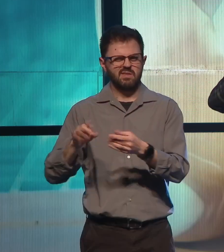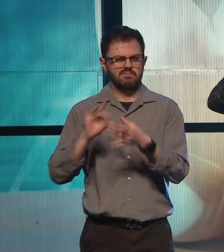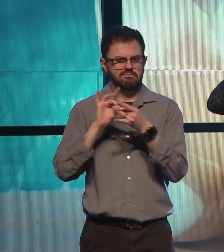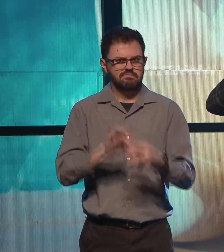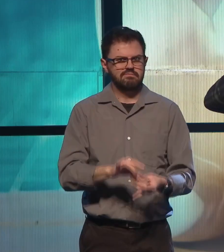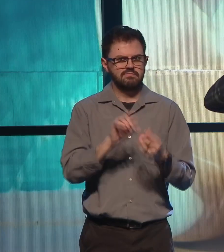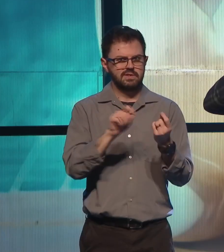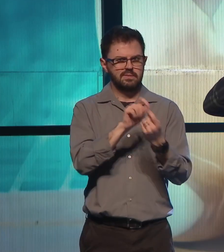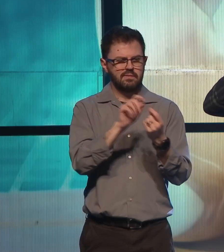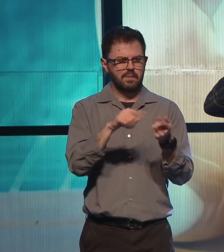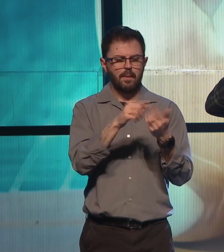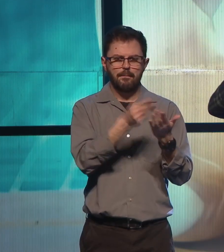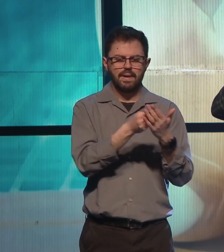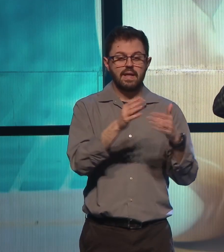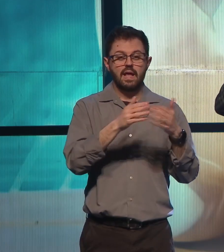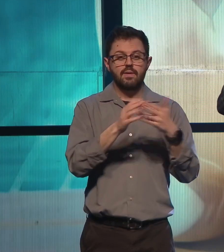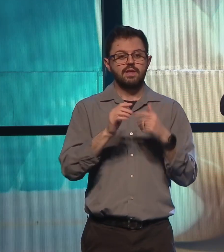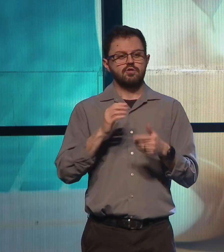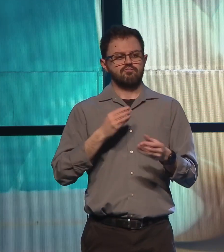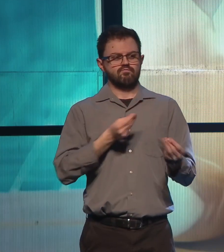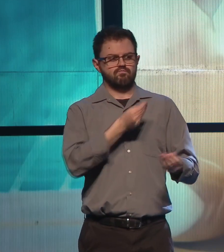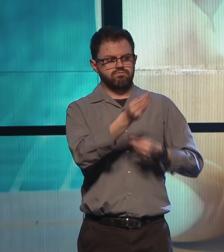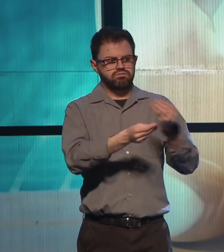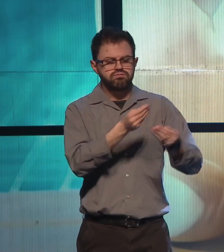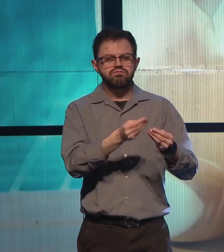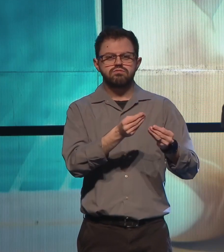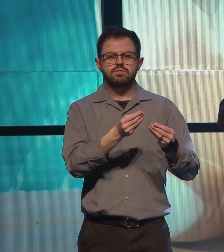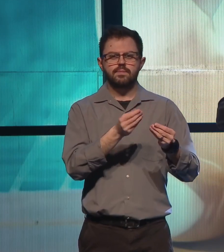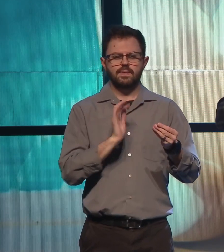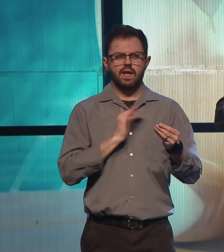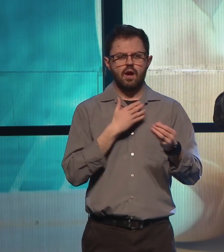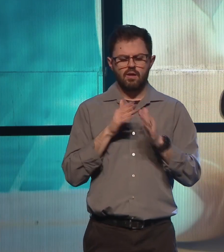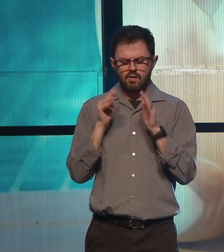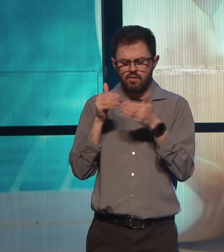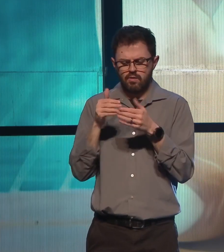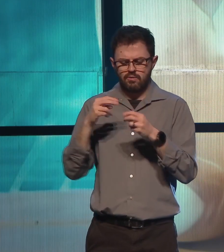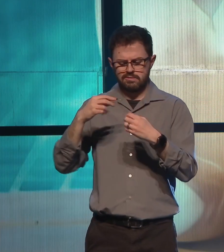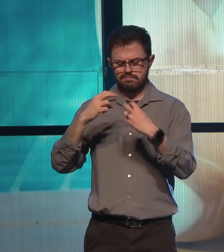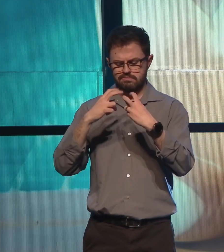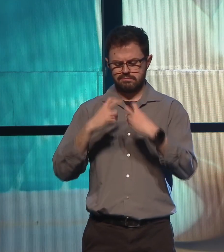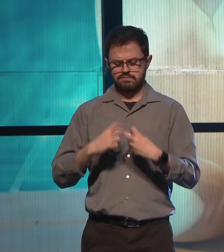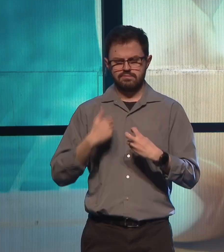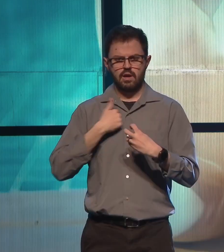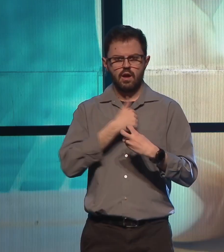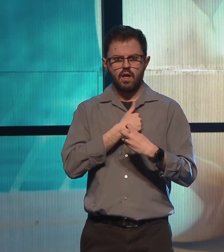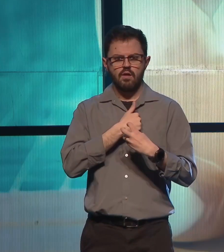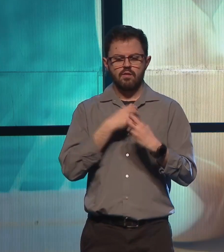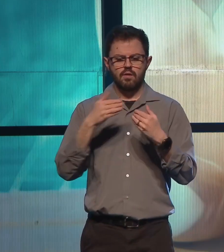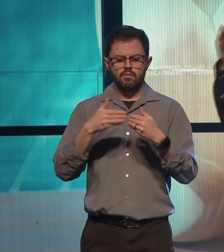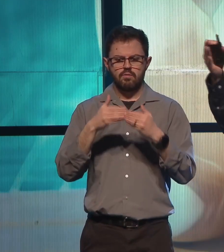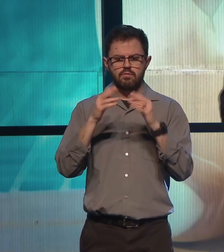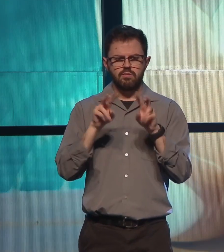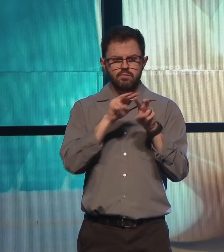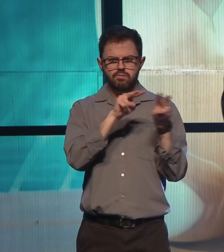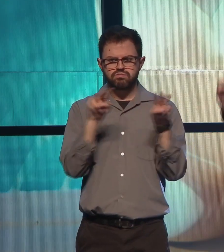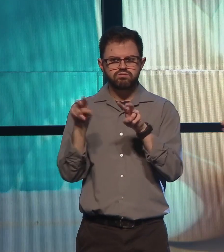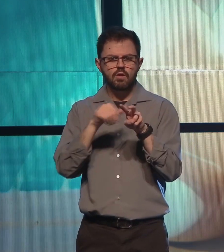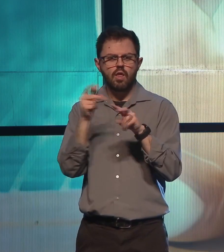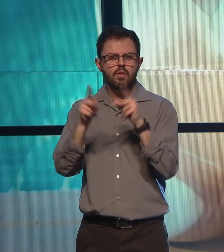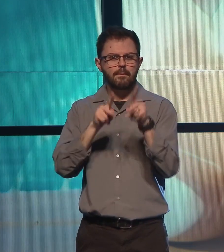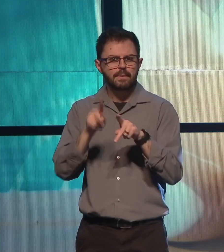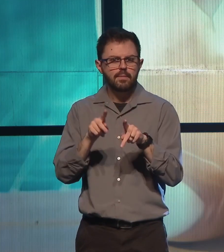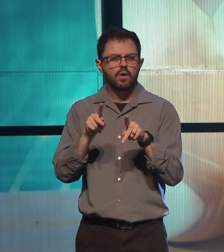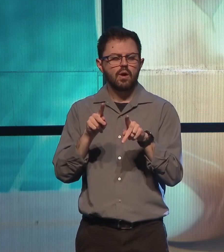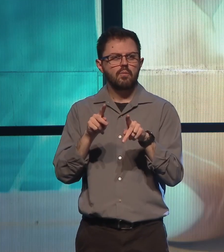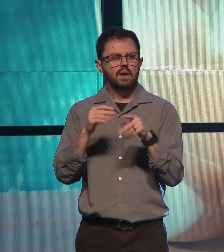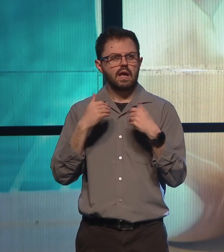generosity shifts that focus that we have that's generally inward, it shifts it outwards, and it teaches us this big idea of